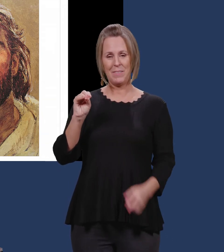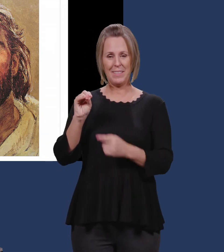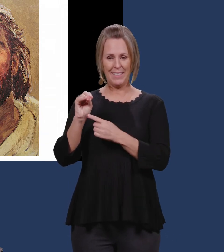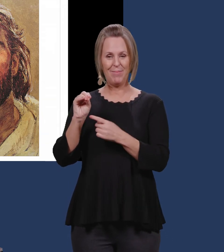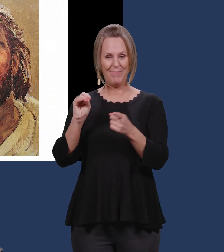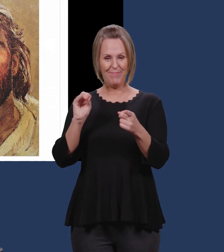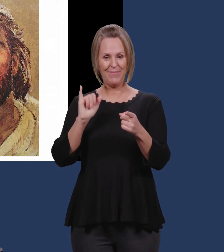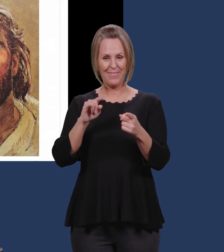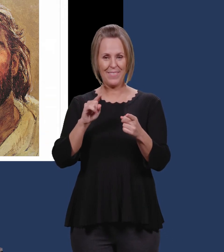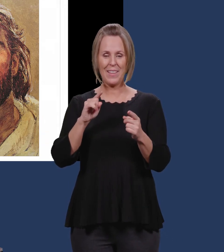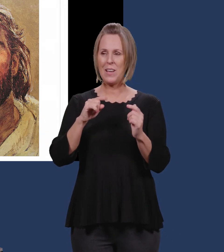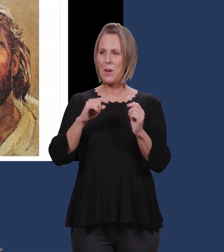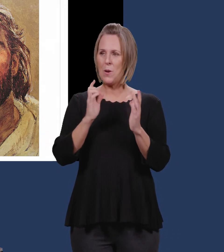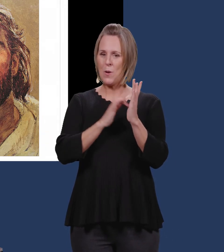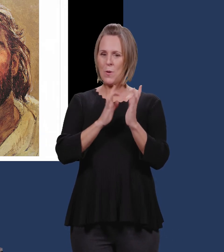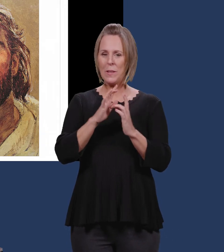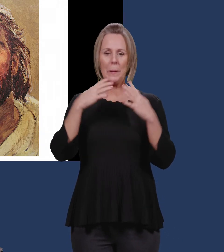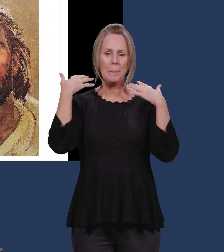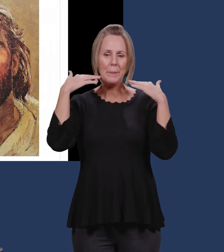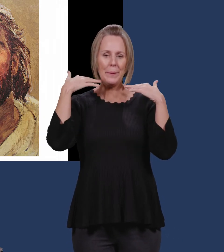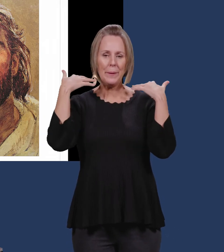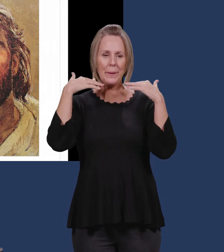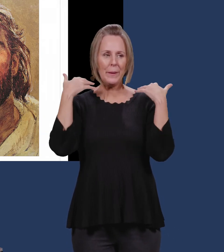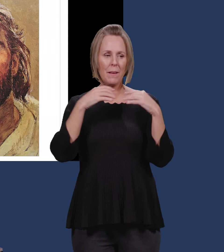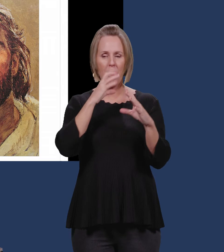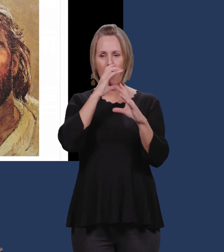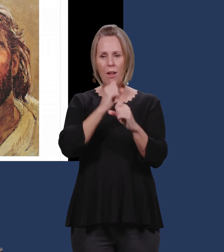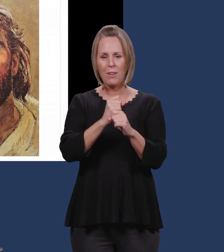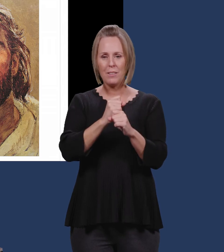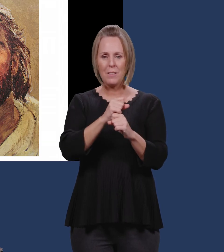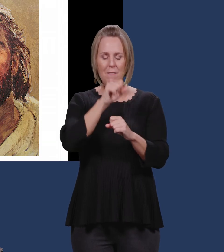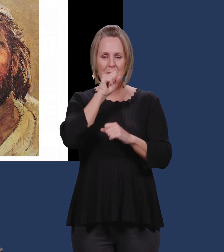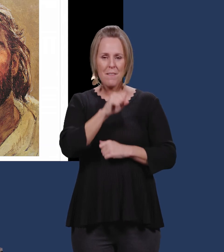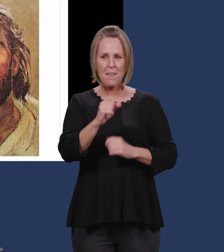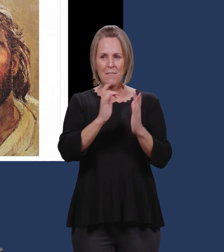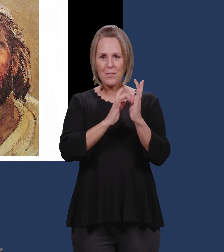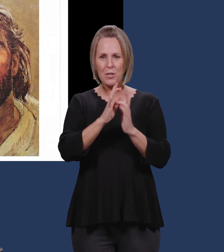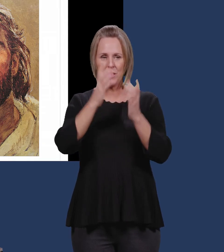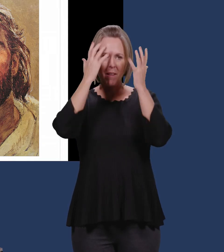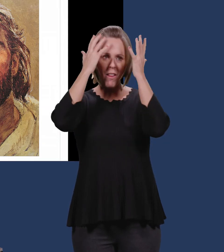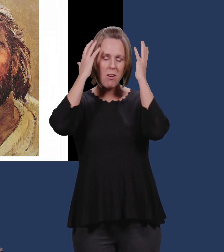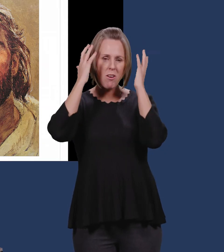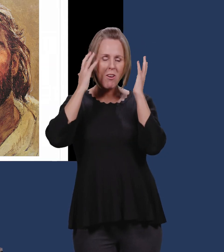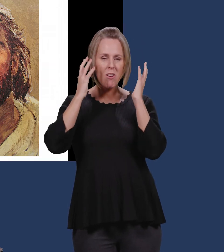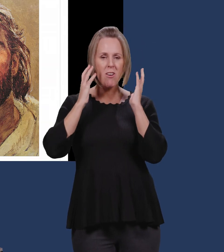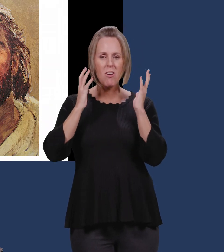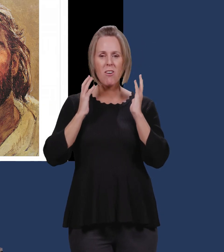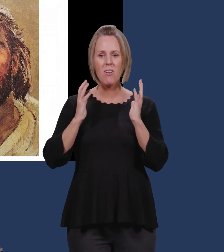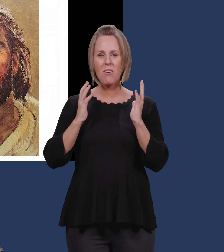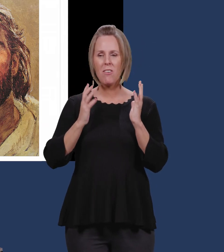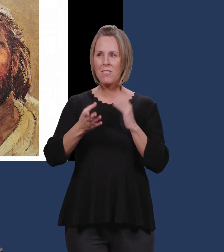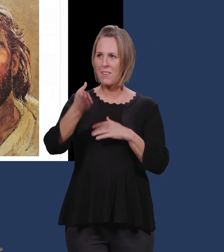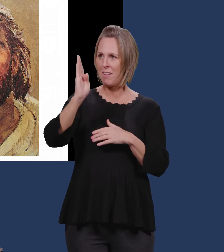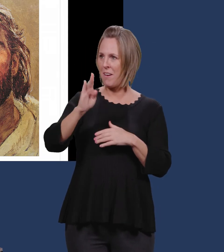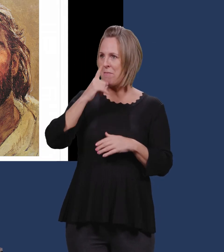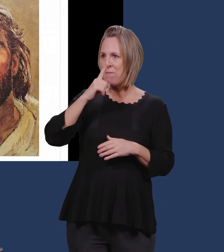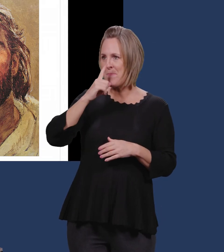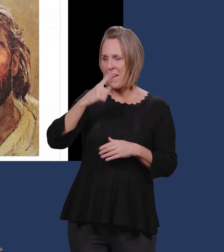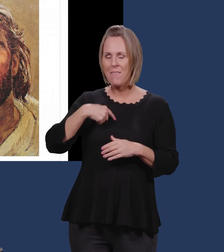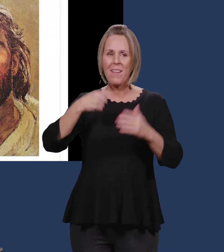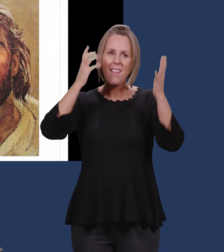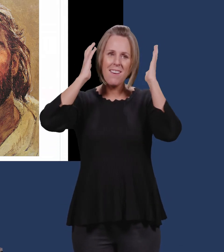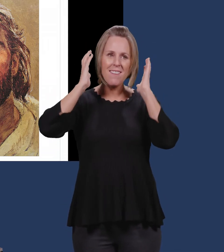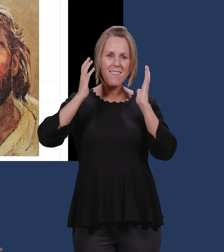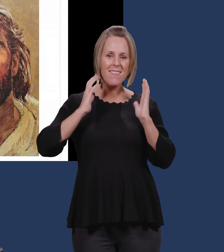taken with Jesus' long hair because that gave them validation that men could have long hair and that God was okay with it. But